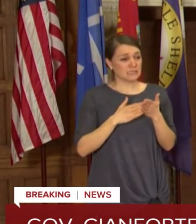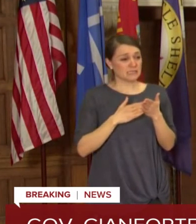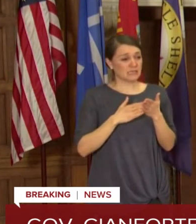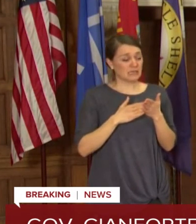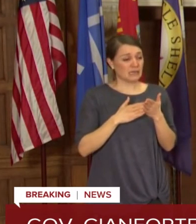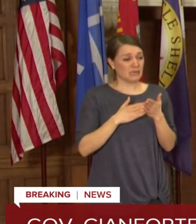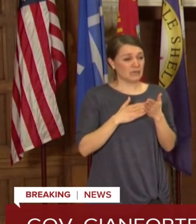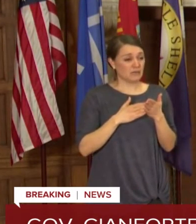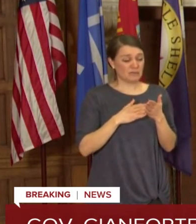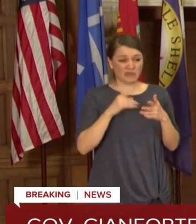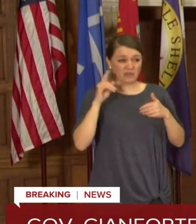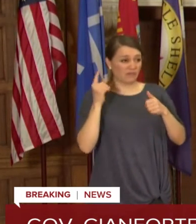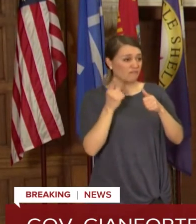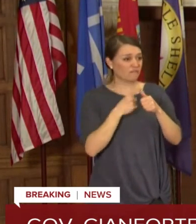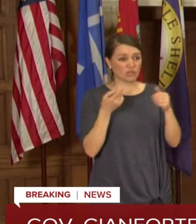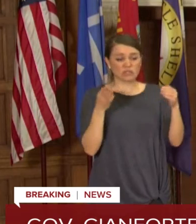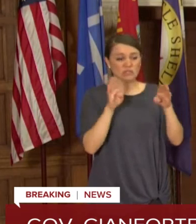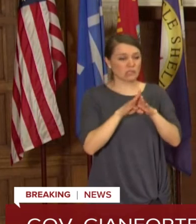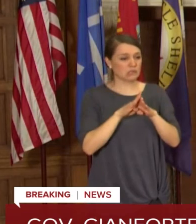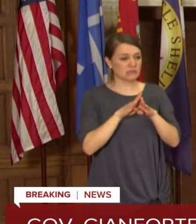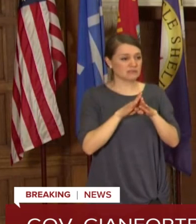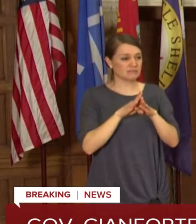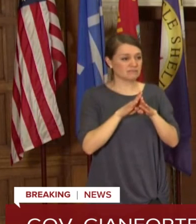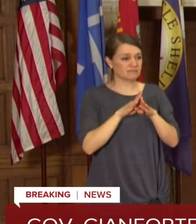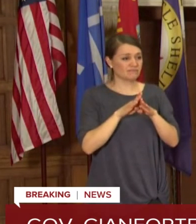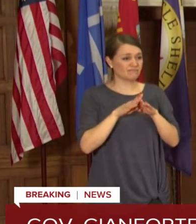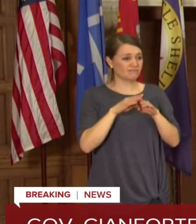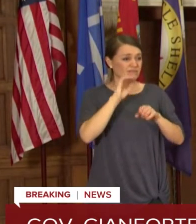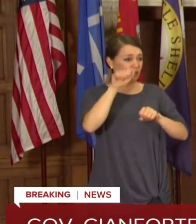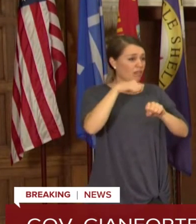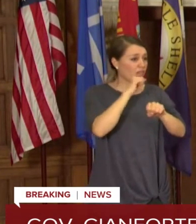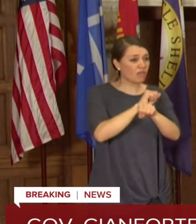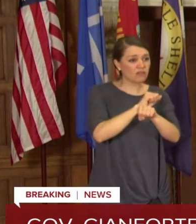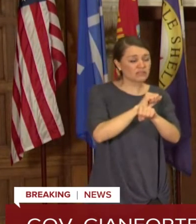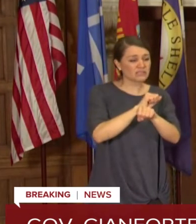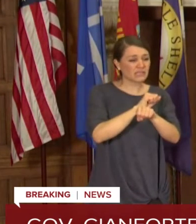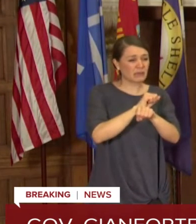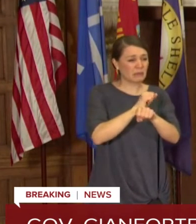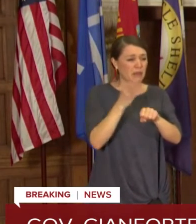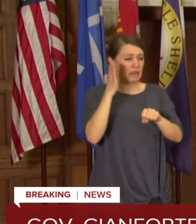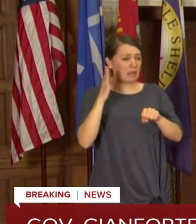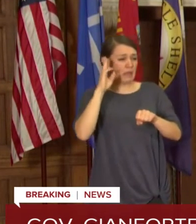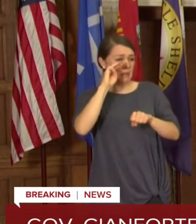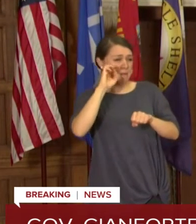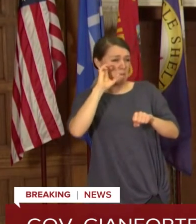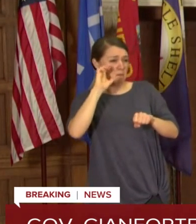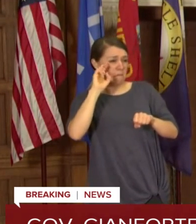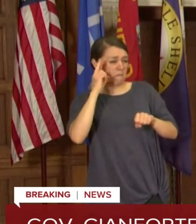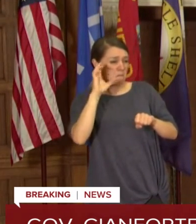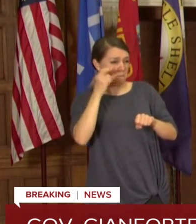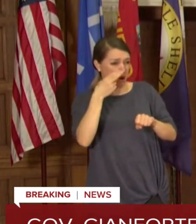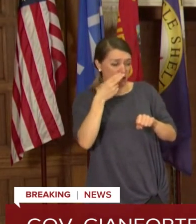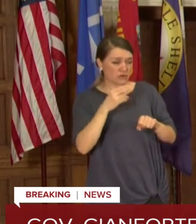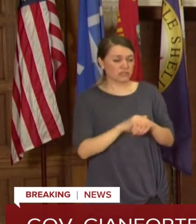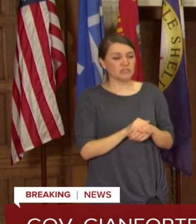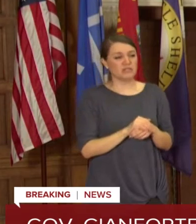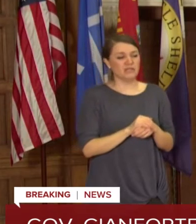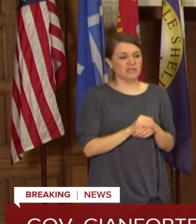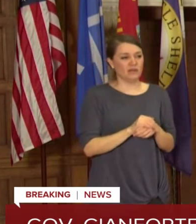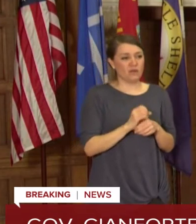survive the initial shock of the complete lockdown that we saw in the state, or the ensuing months